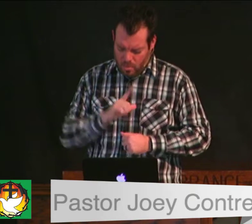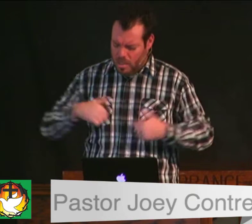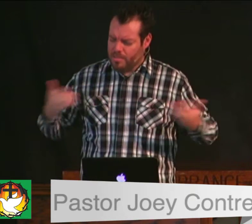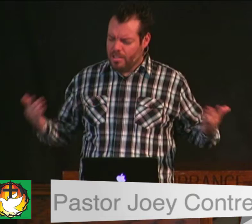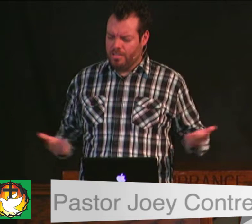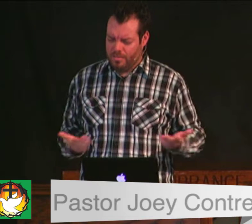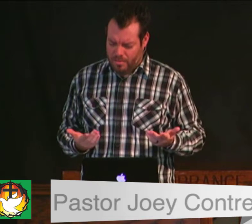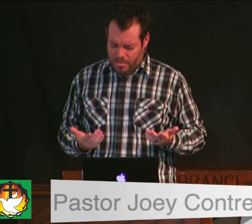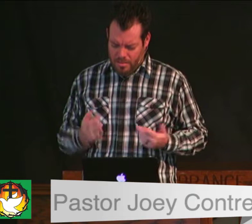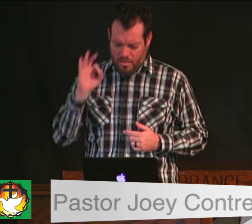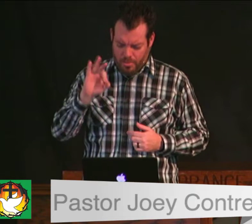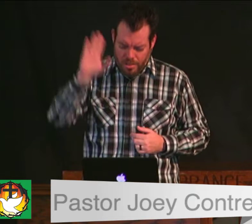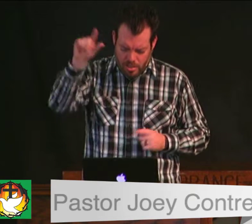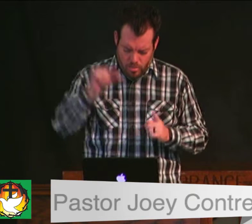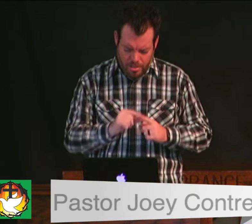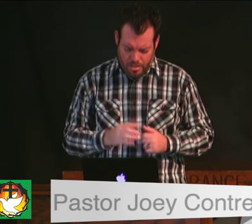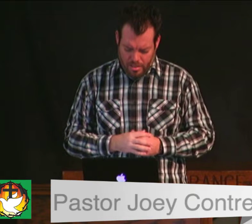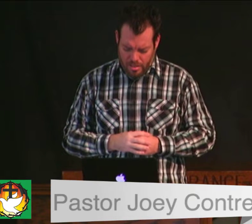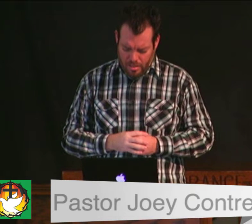Lord, I'm here to preach your words.